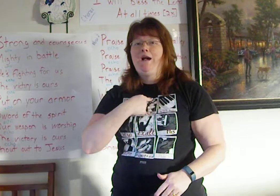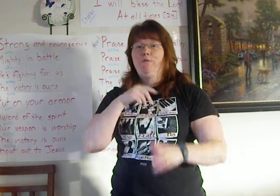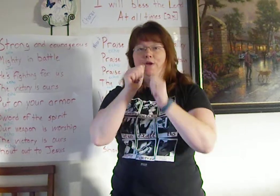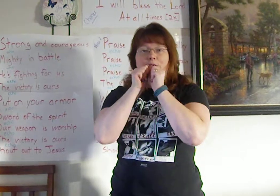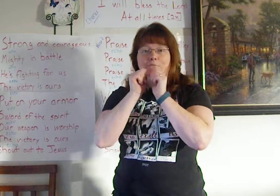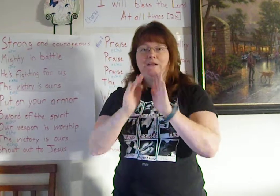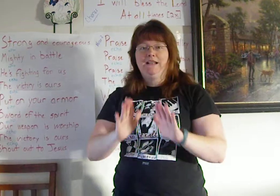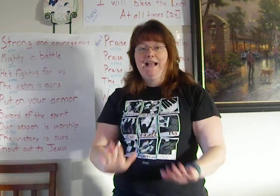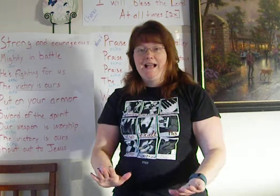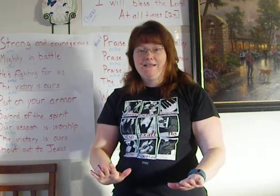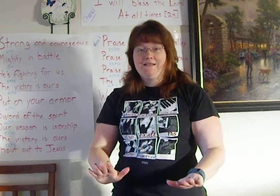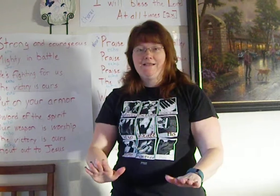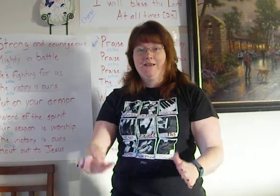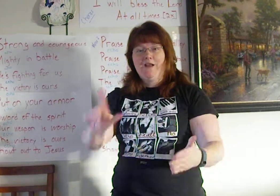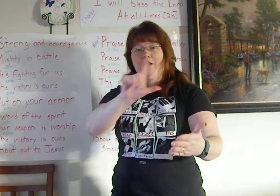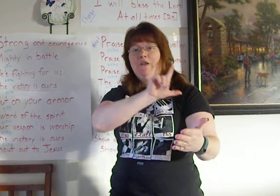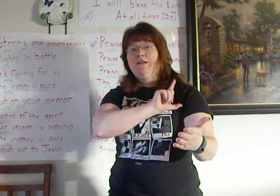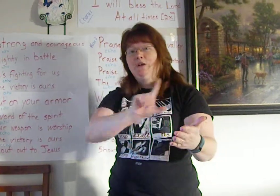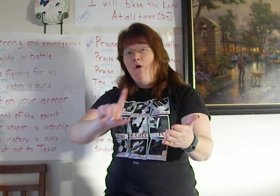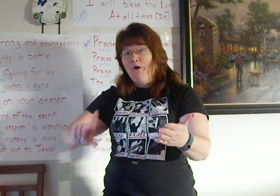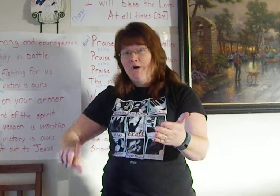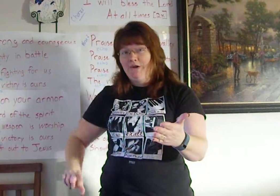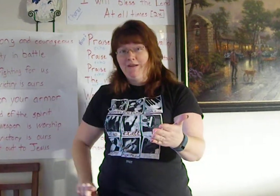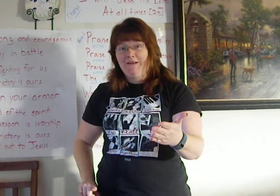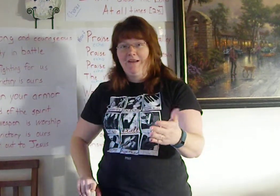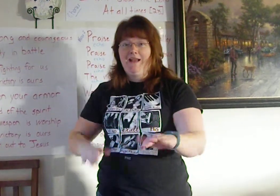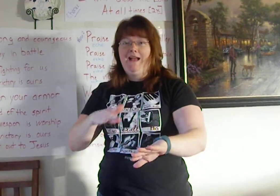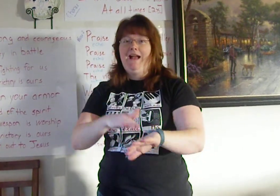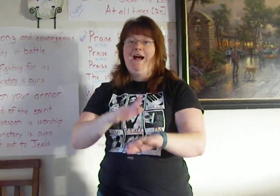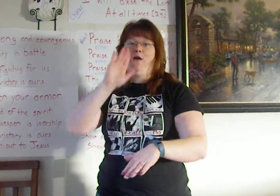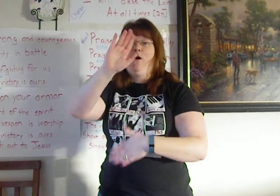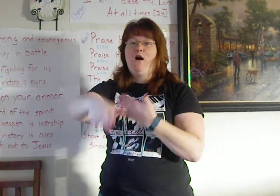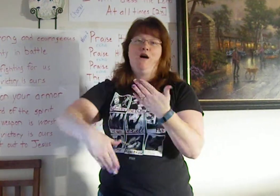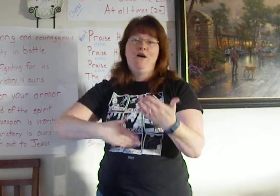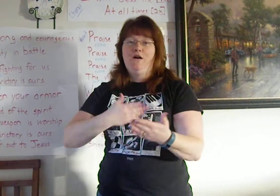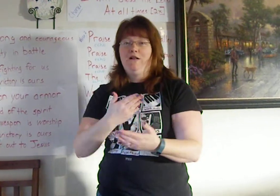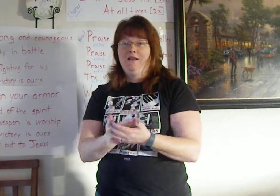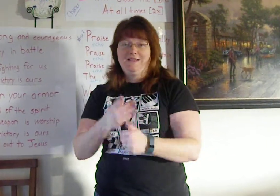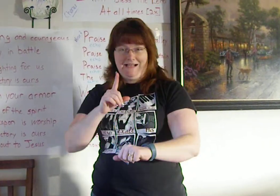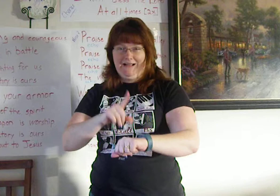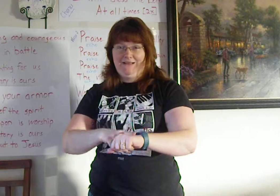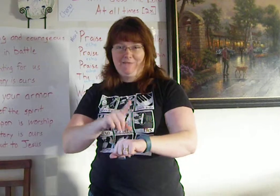I will bless the Lord at all times.